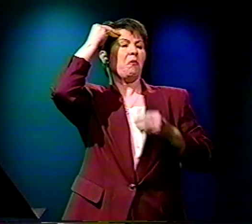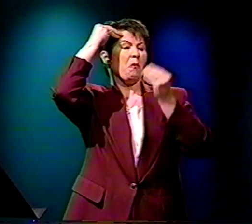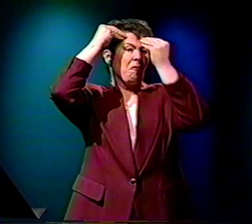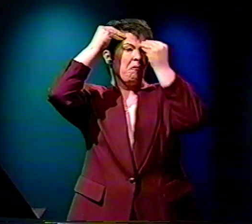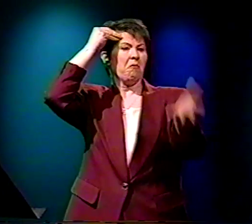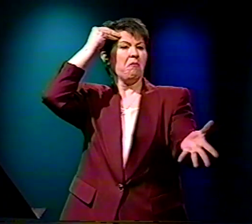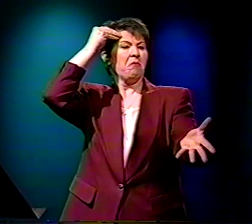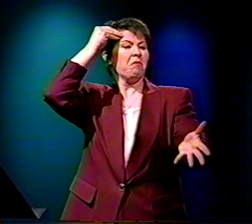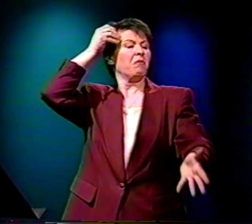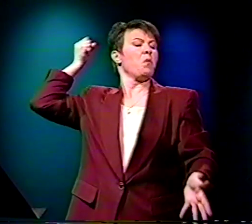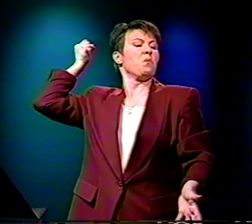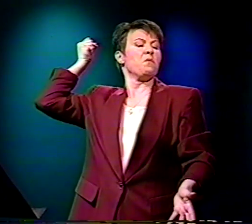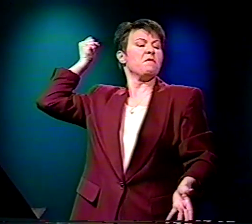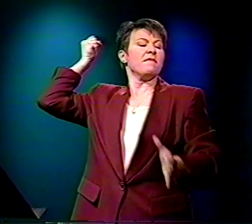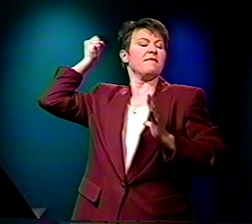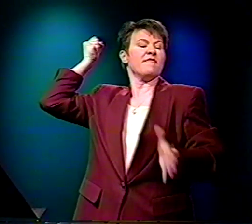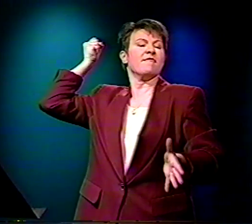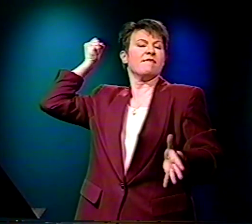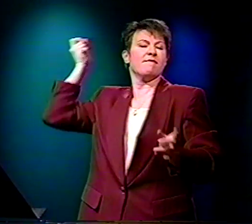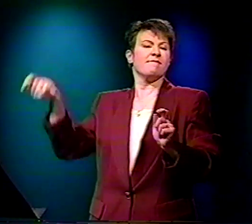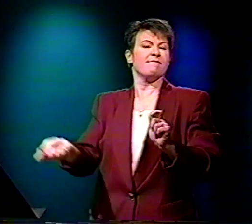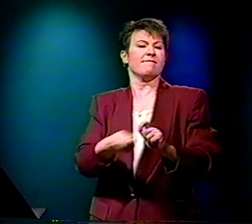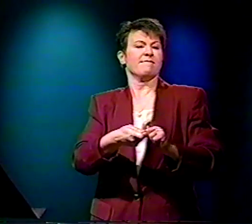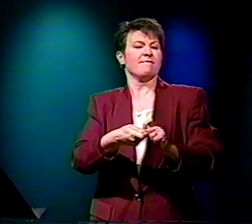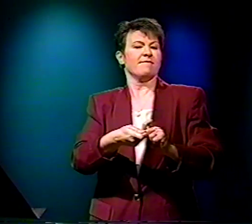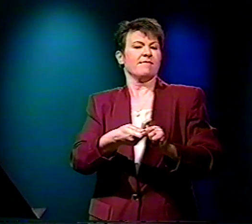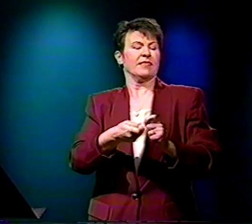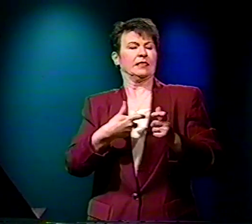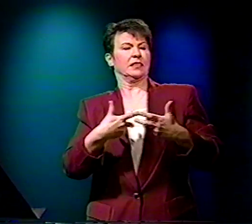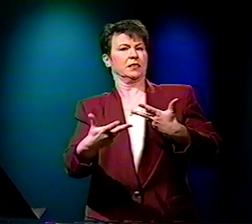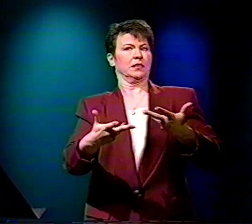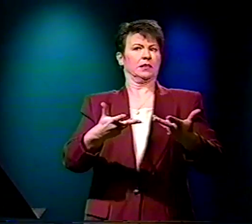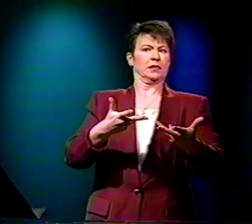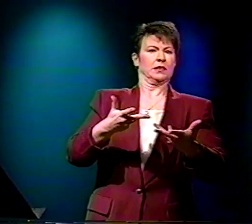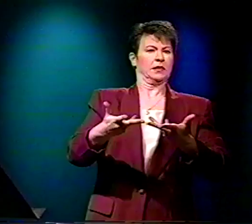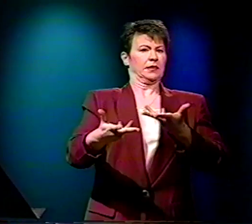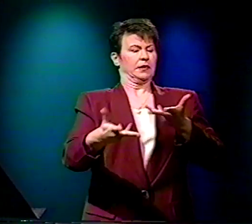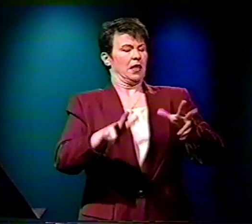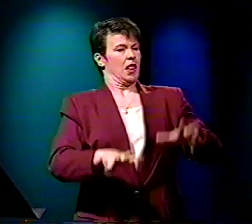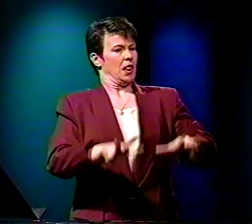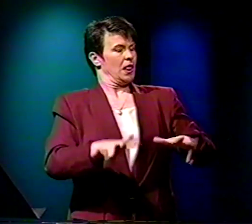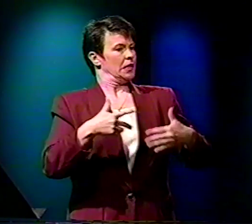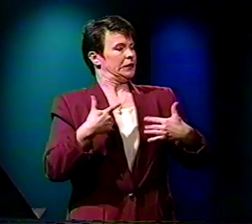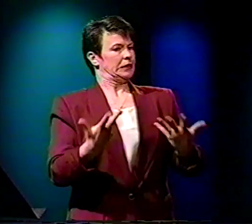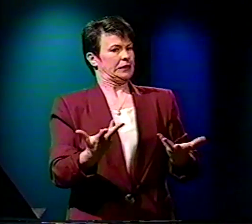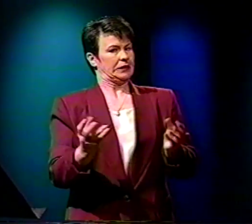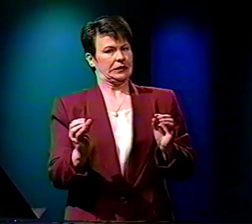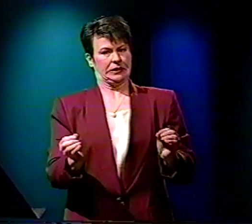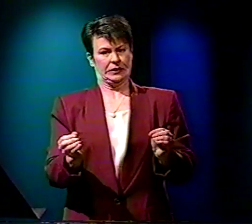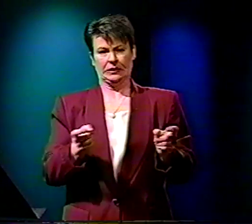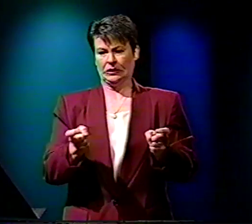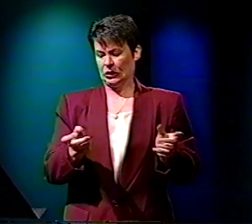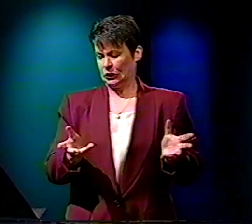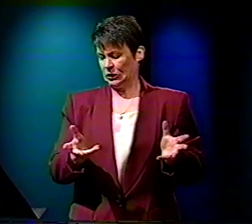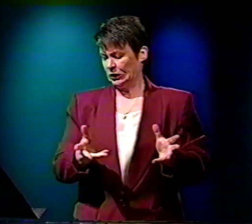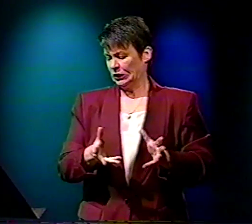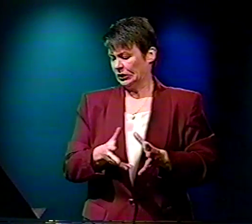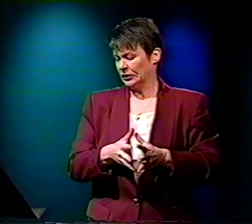me by retaining information and not interpreting faithfully. And in that way, there will be retribution. So I feel a